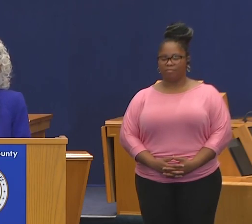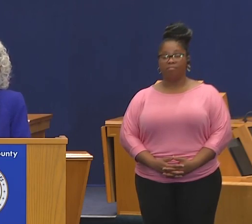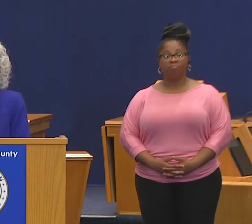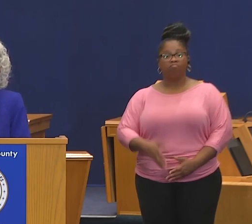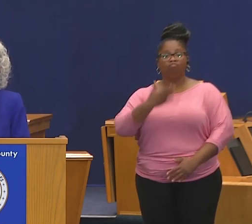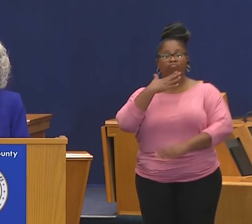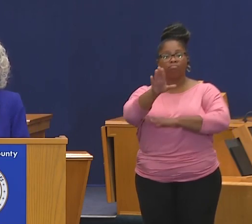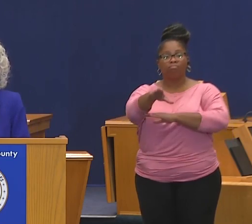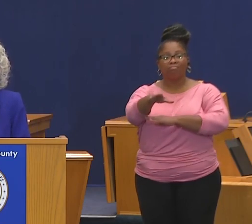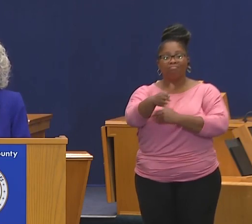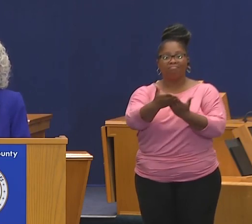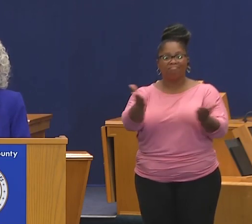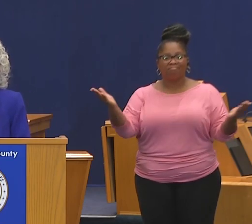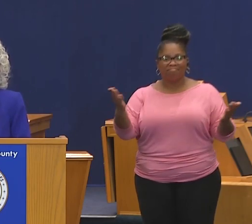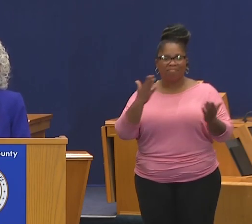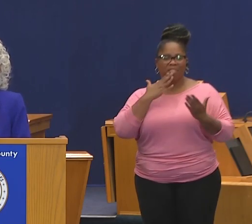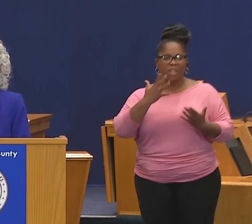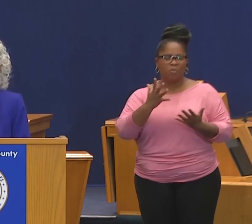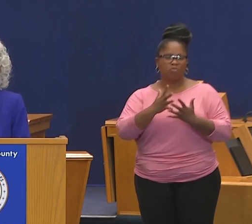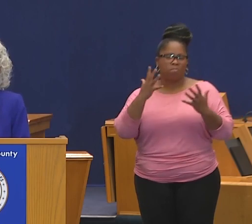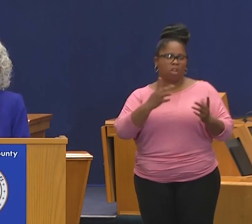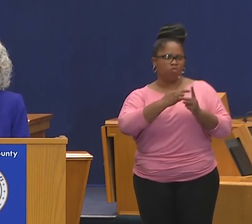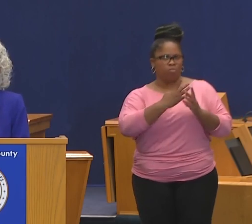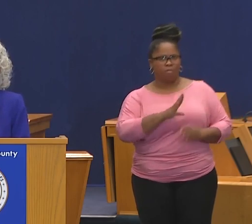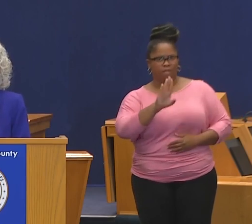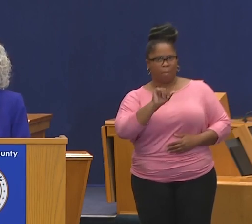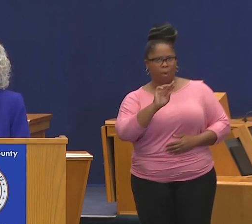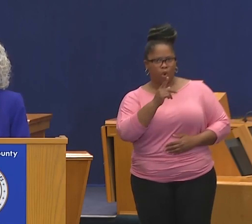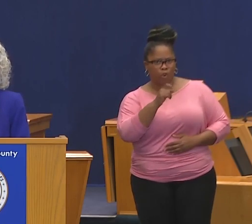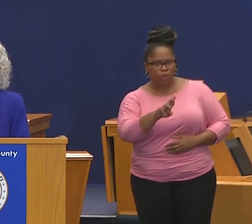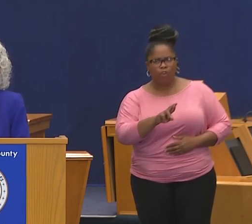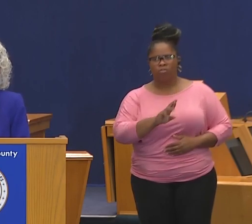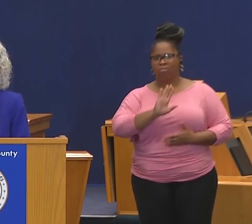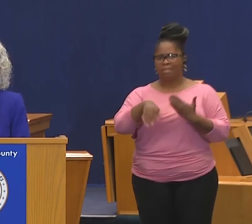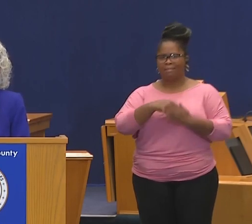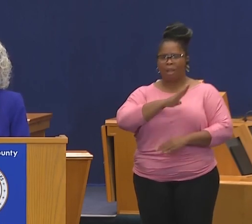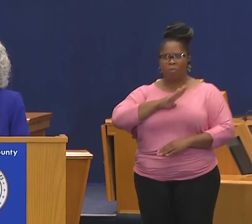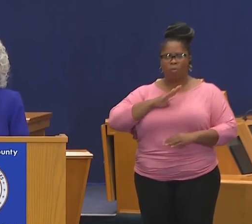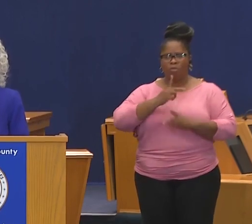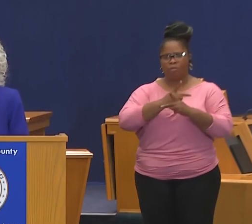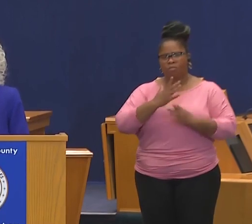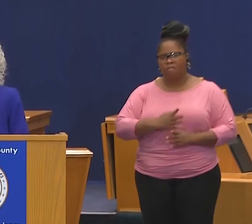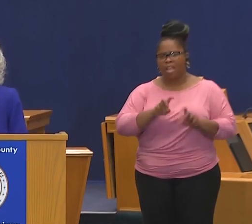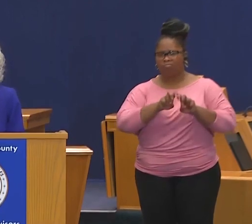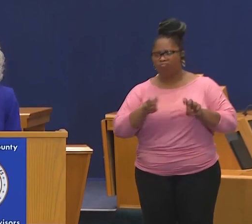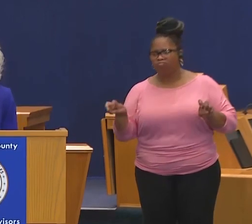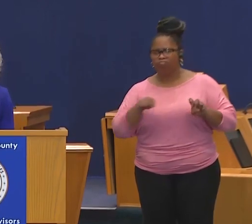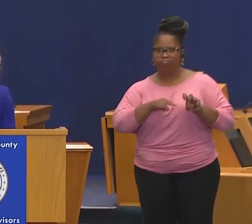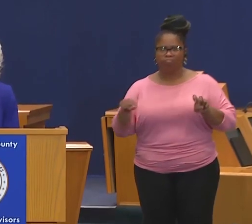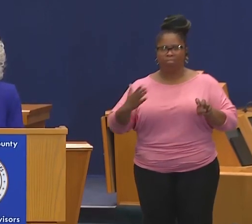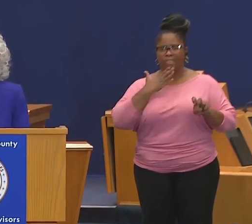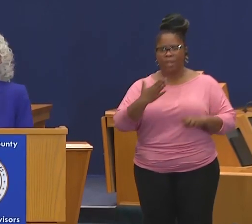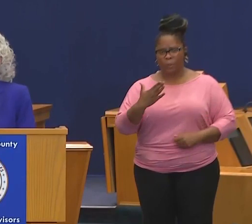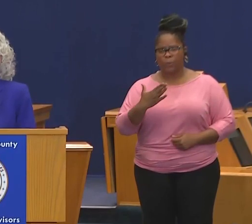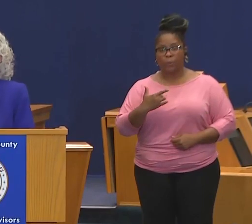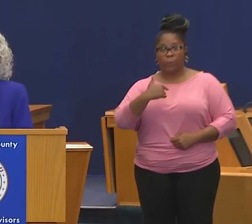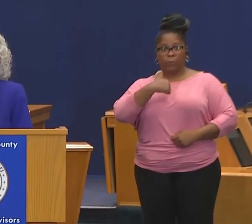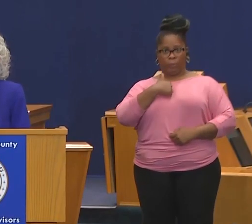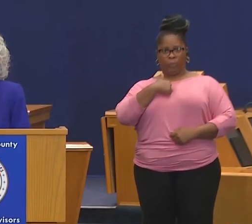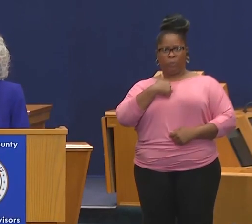Good afternoon, everyone. Thank you so much, Supervisor Barger, and to the entire Board of Supervisors. I know that I, along with all